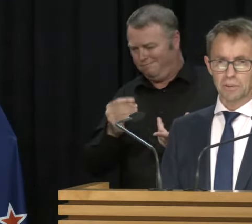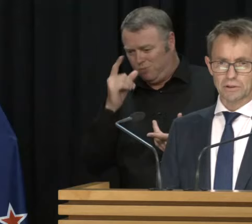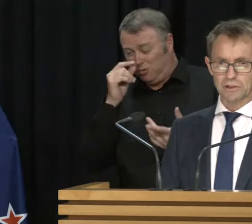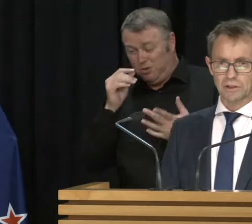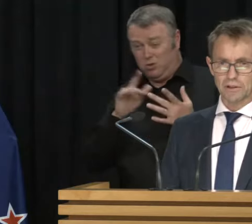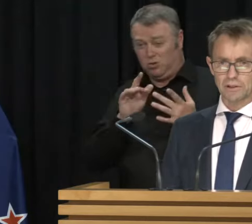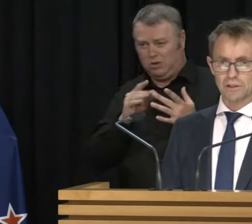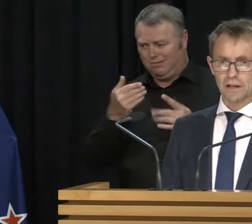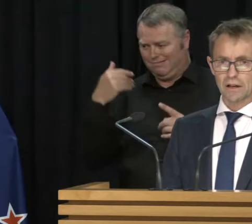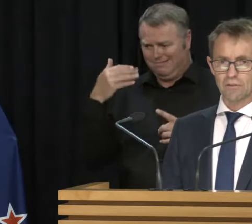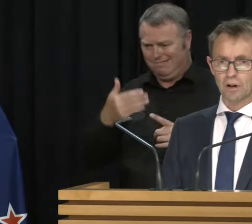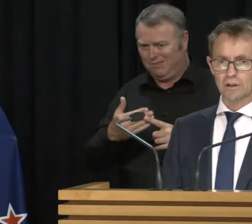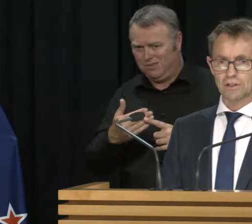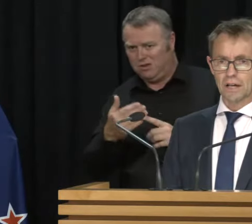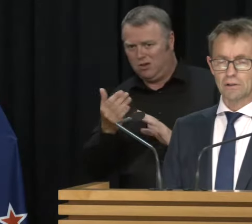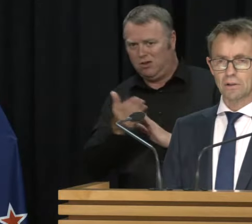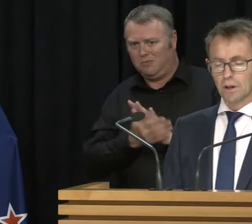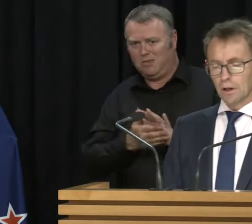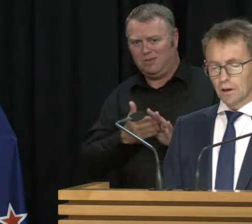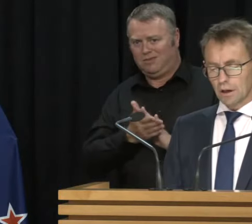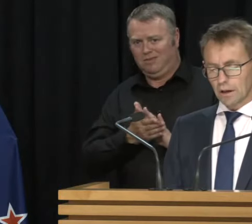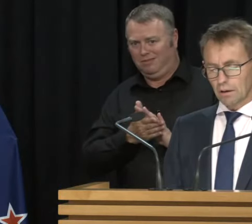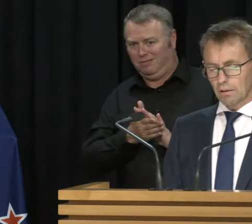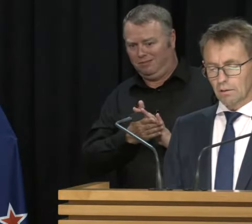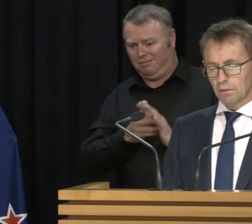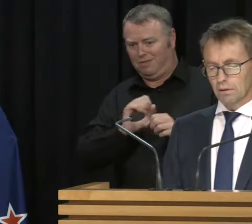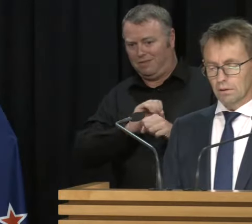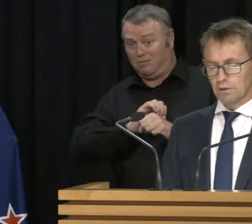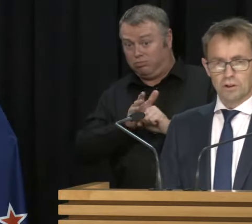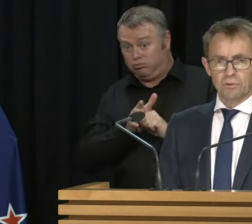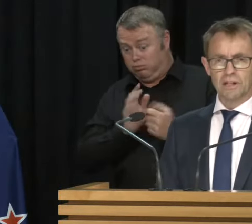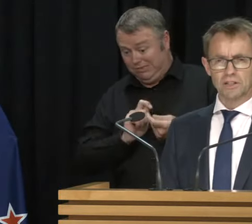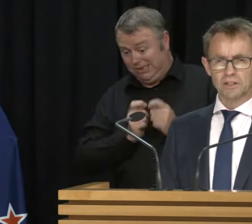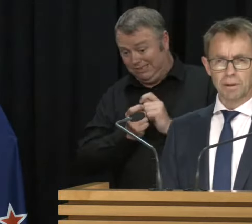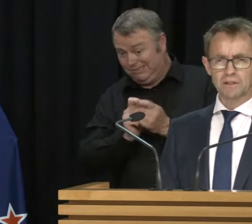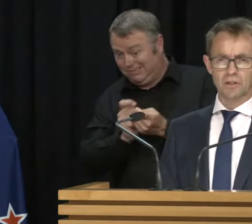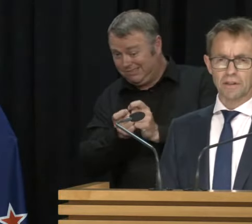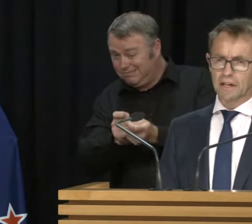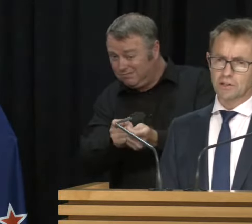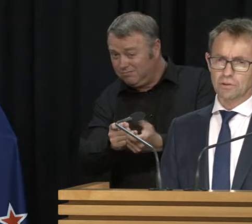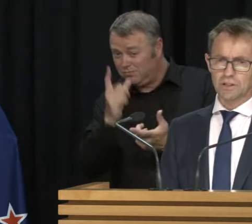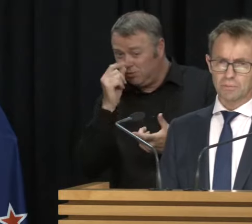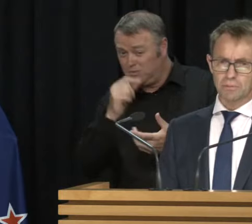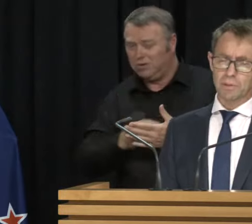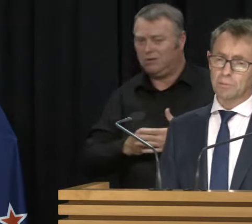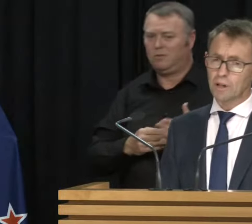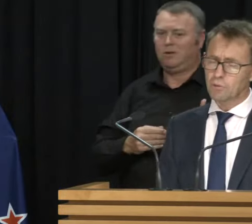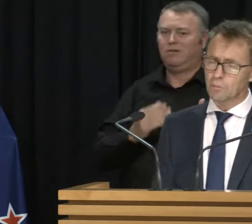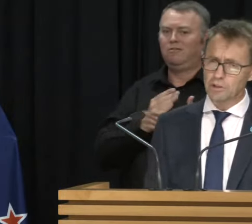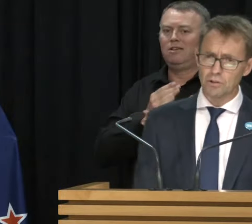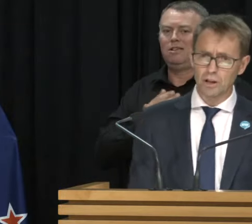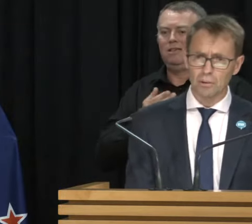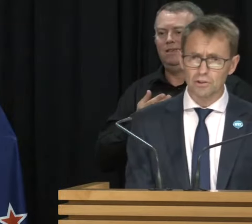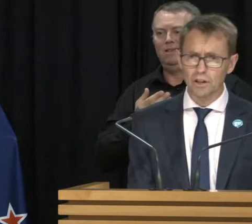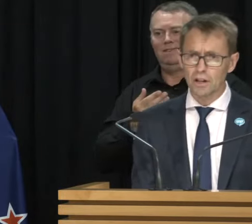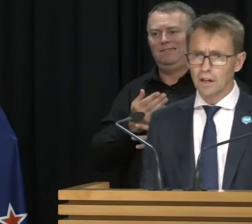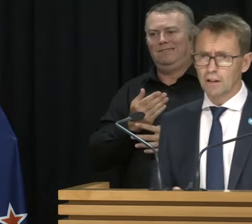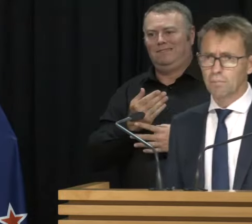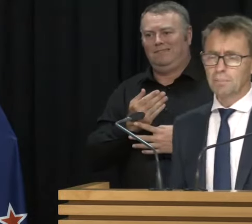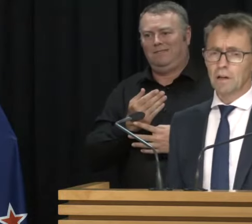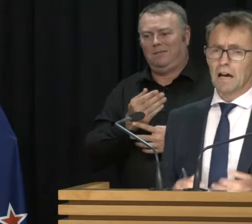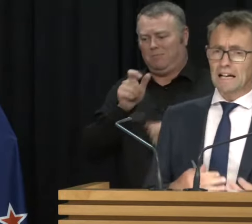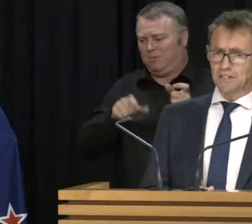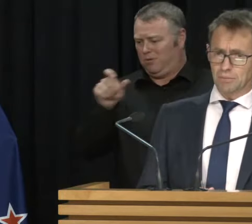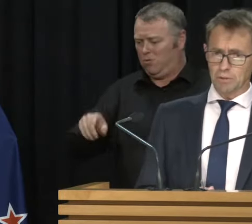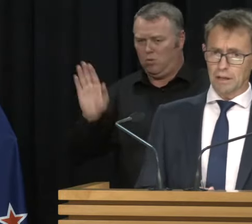different response to this virus, and it really just depends on the nature of the symptoms people have. What we do know is